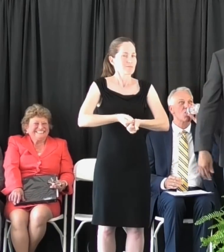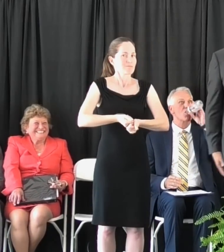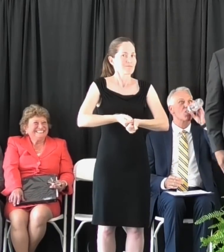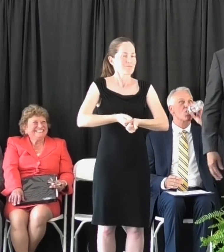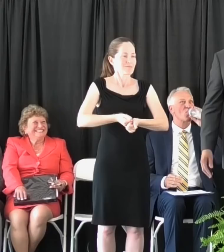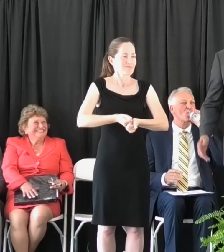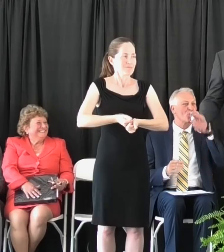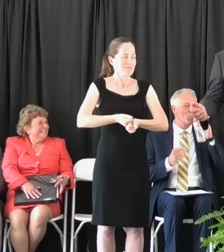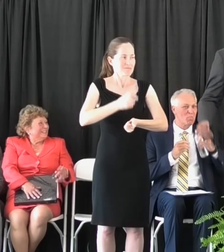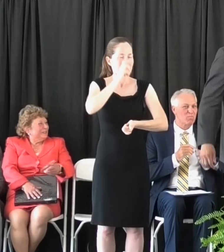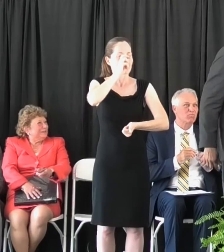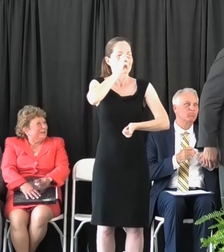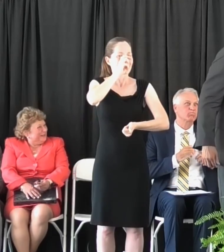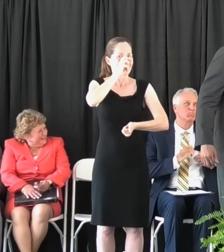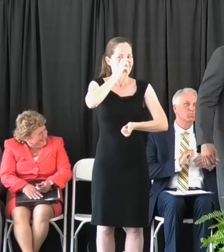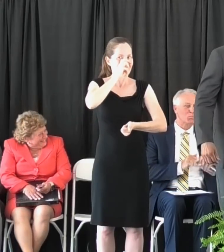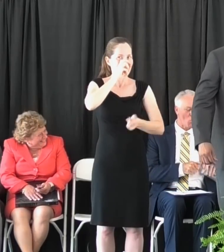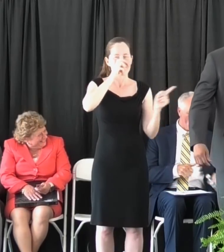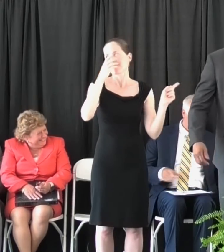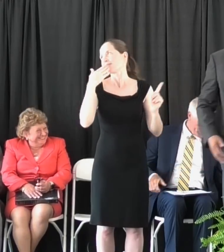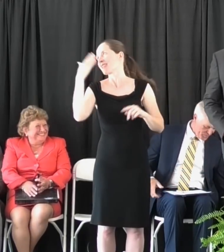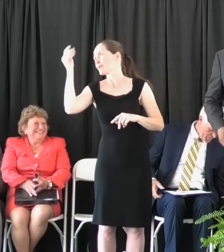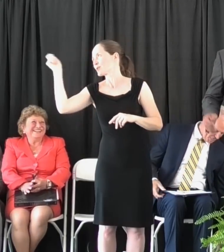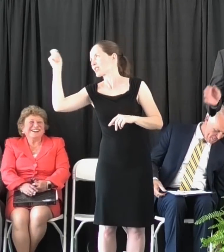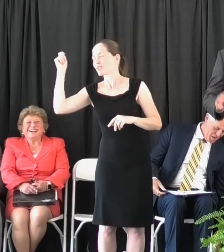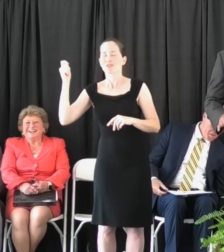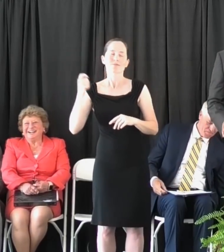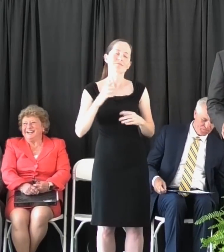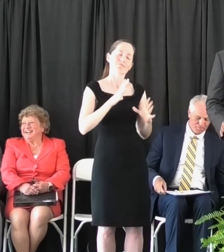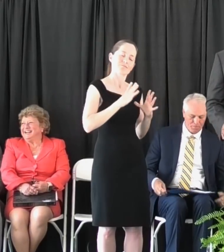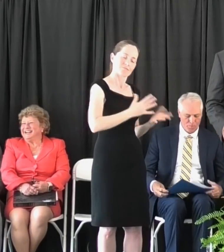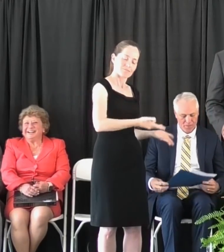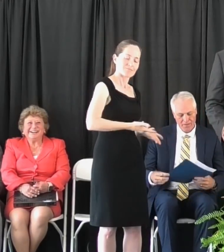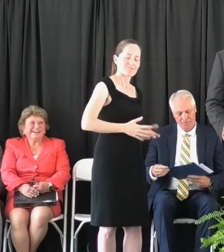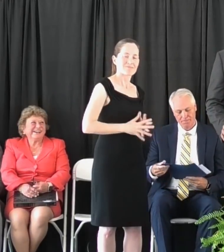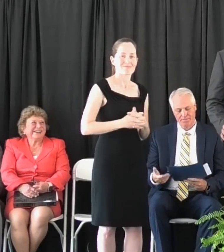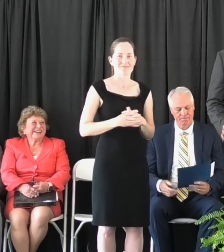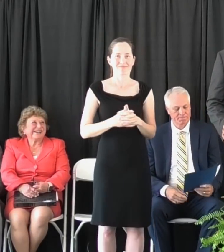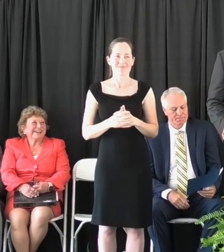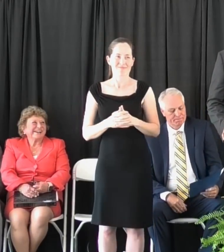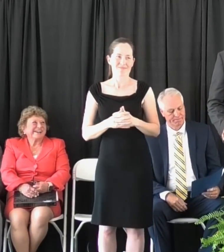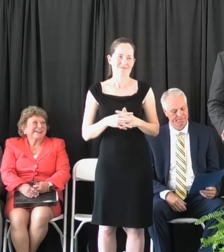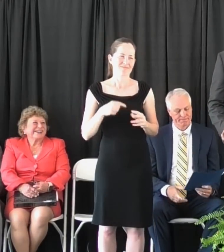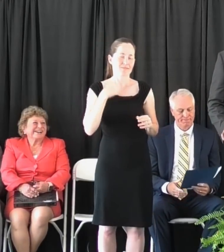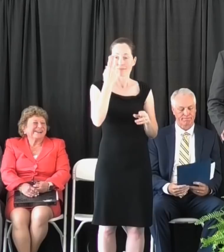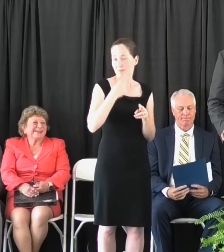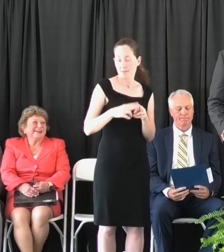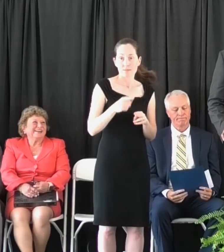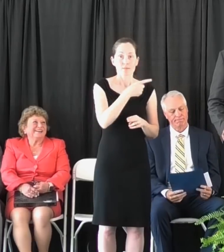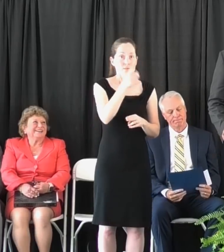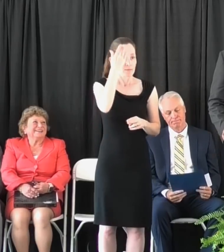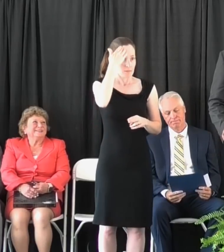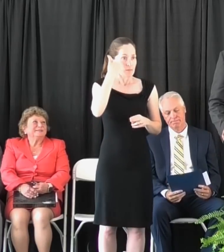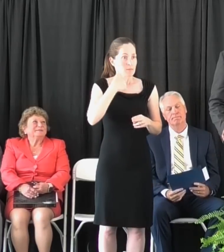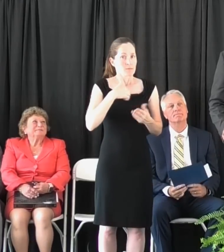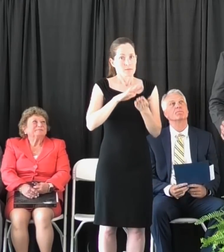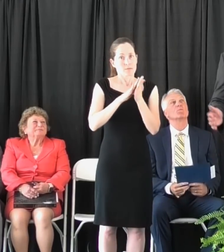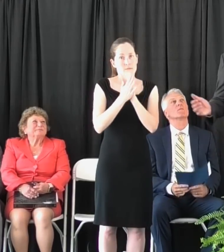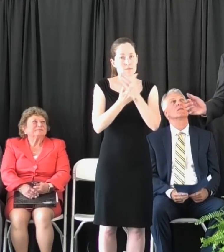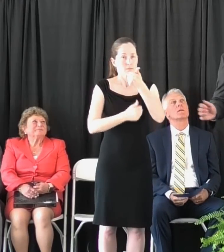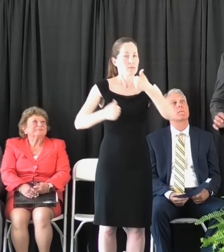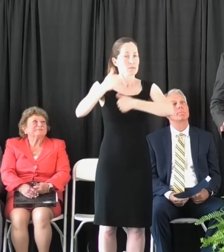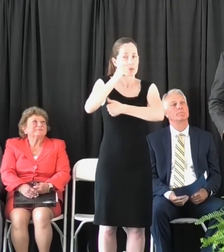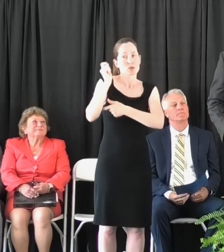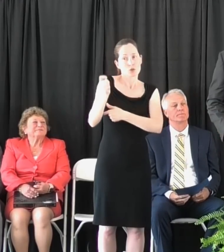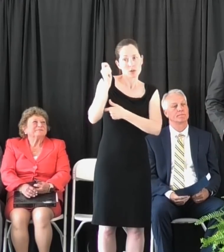tell you. You're welcome. You're welcome. So I'll be very brief. As you all know, I became the administrative judge in September